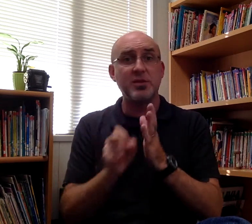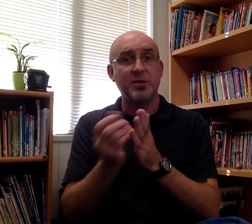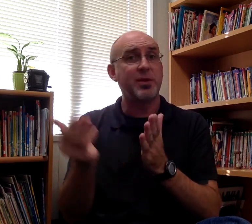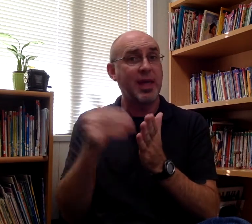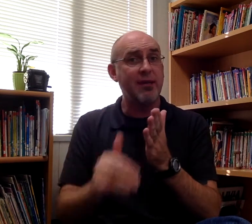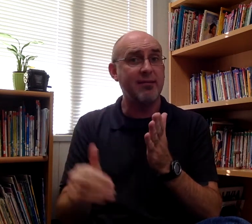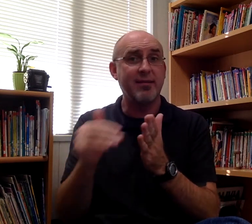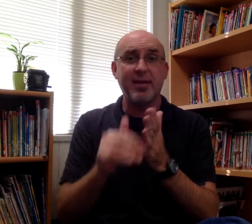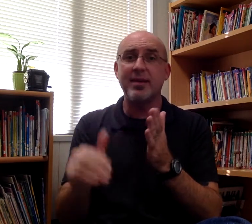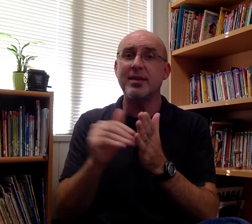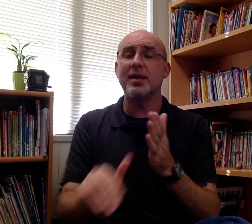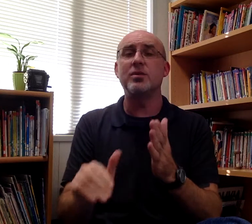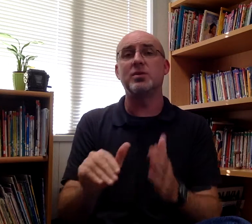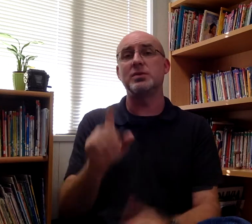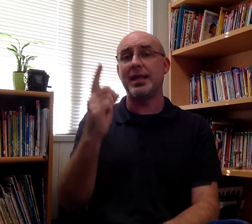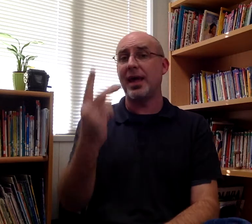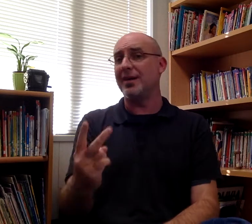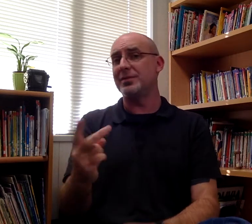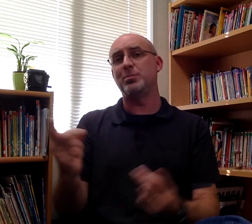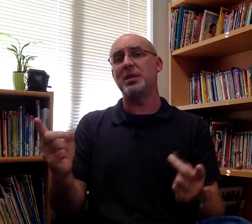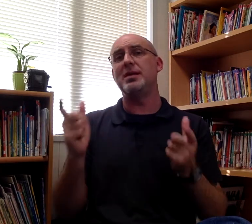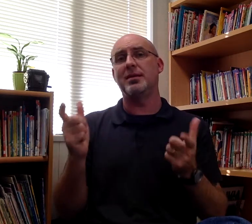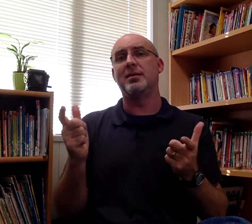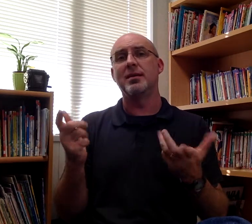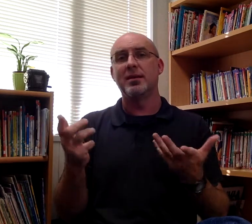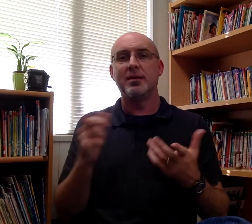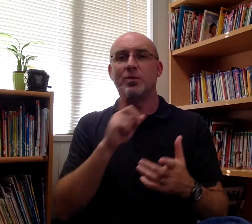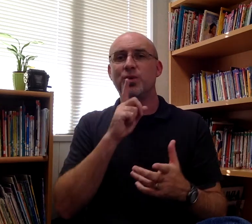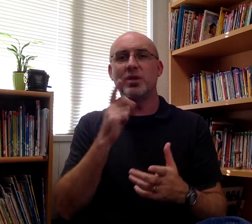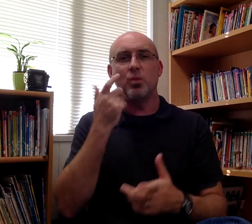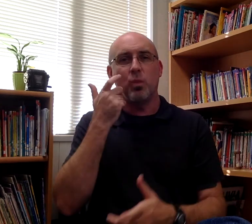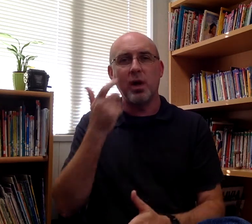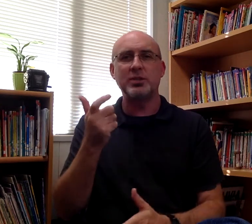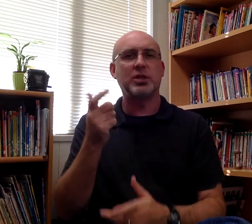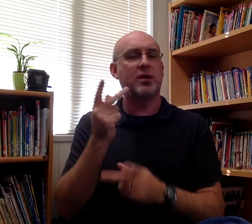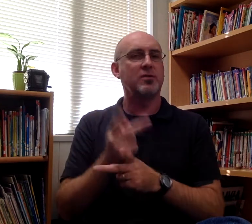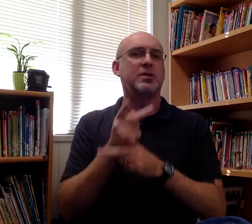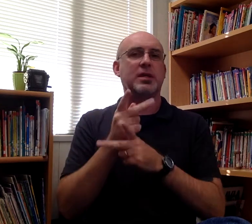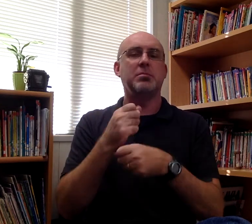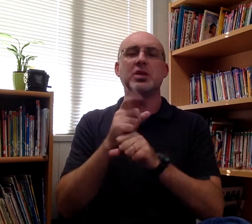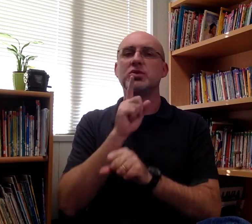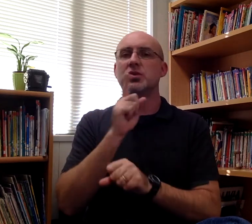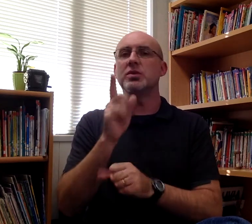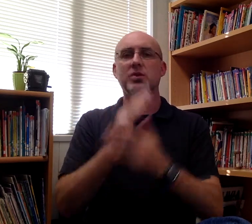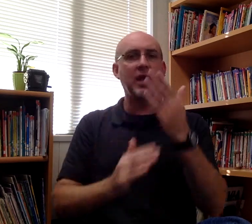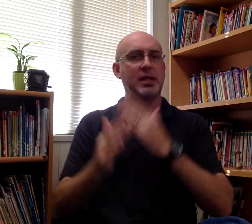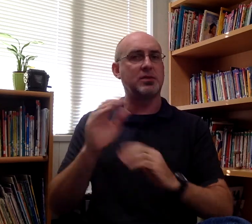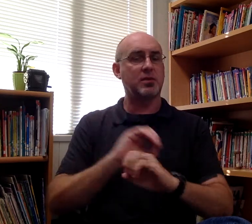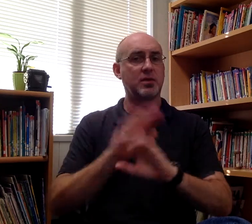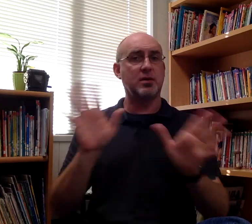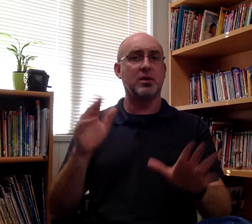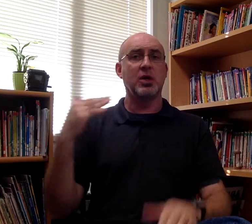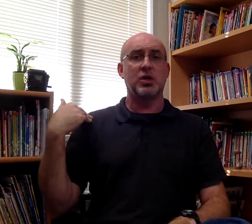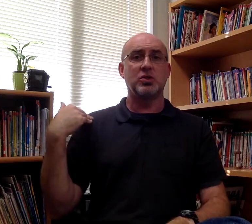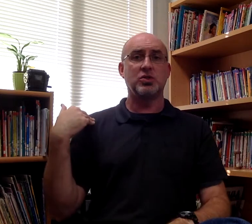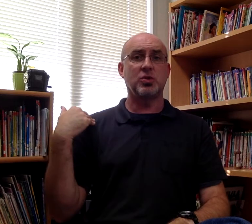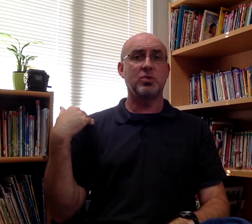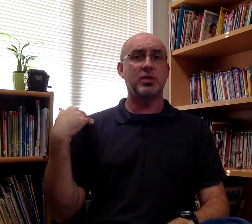video again and again and again, or use the half speed. Really watch carefully and make sure that your hands are clear. Shoulder